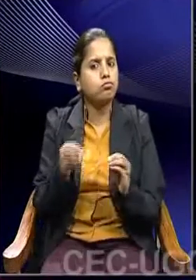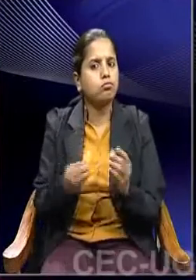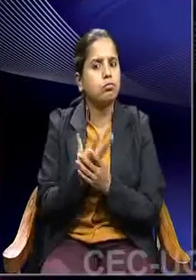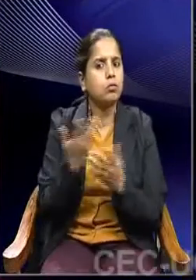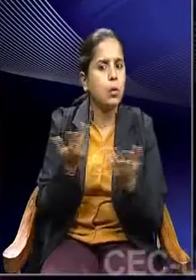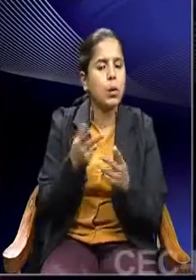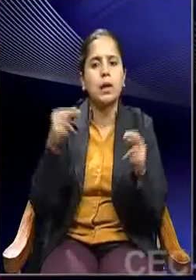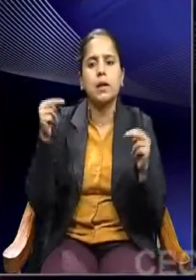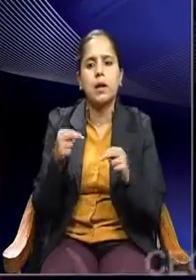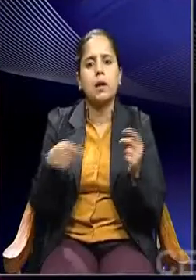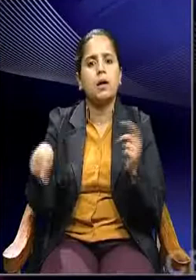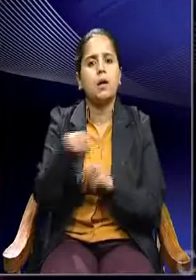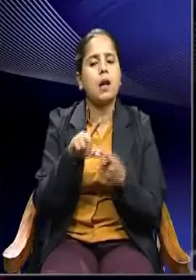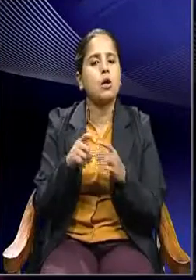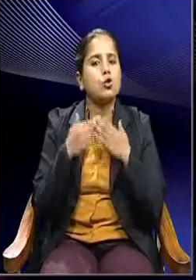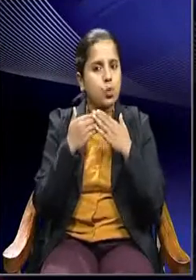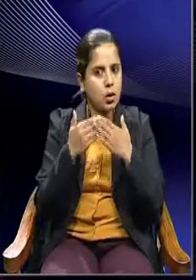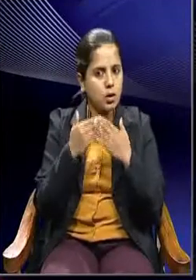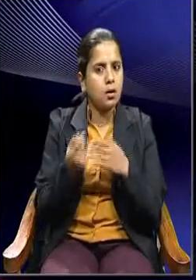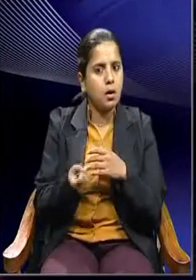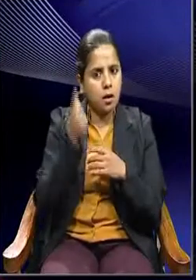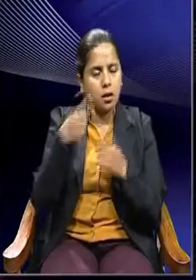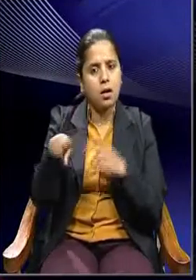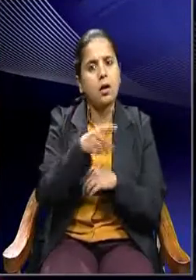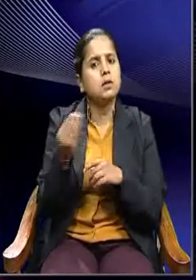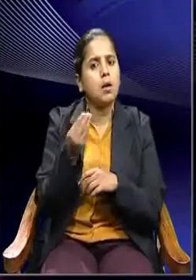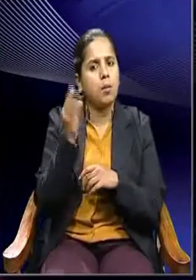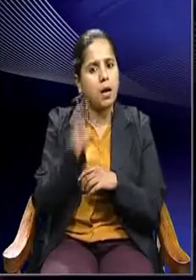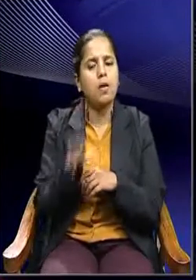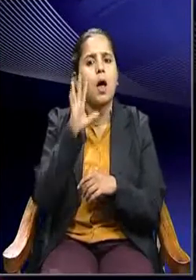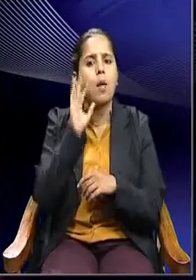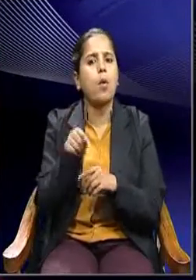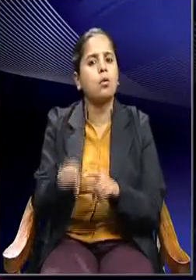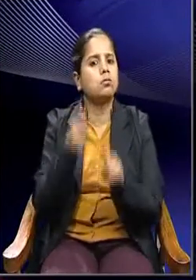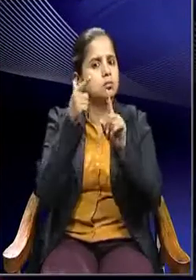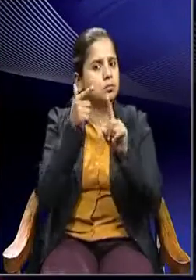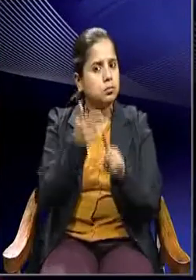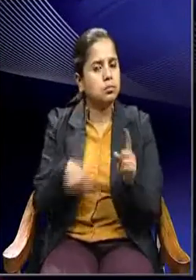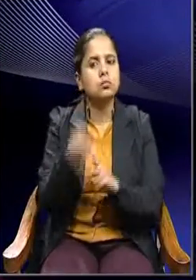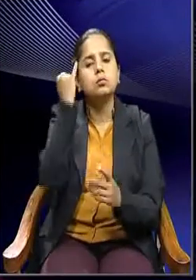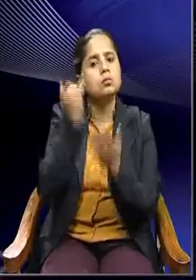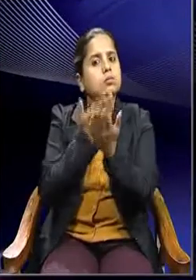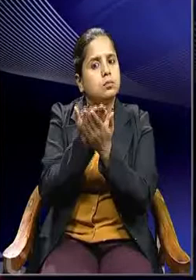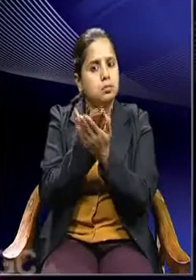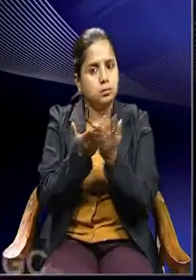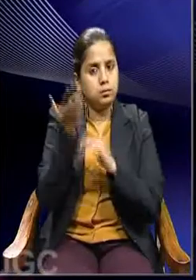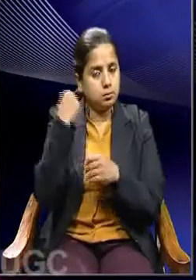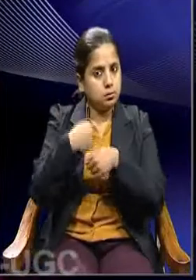the needs of education. Now, these were some of the important perspectives coming from the recommendations made